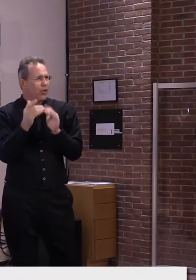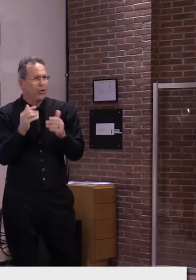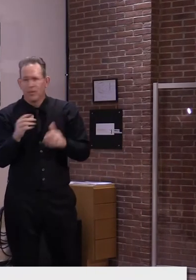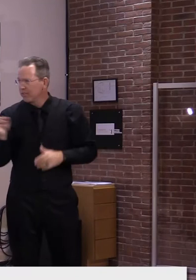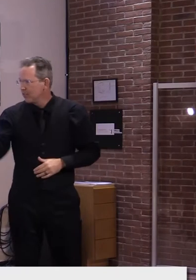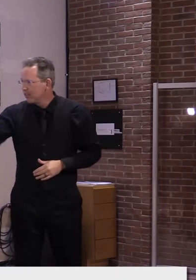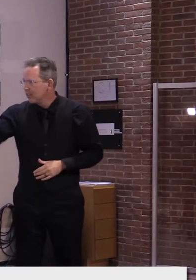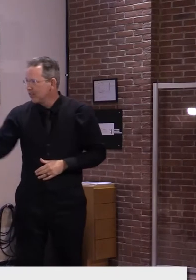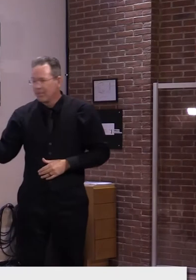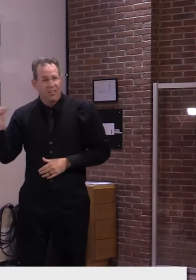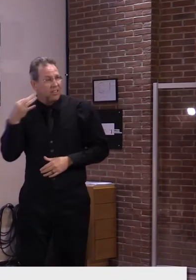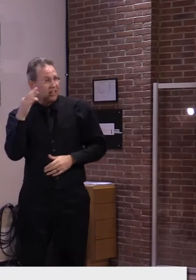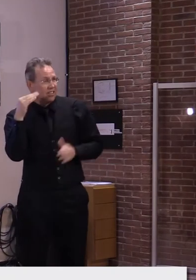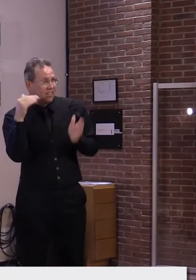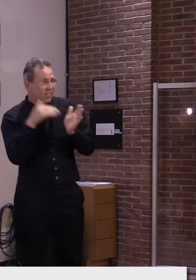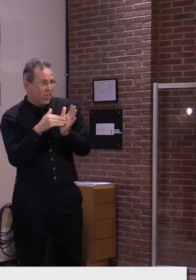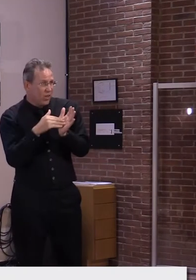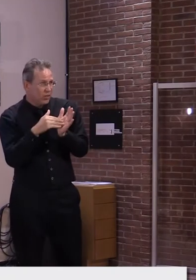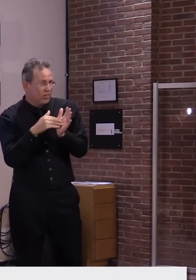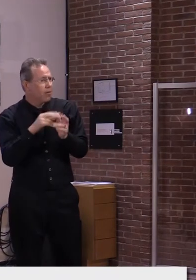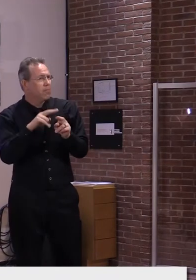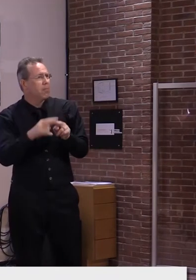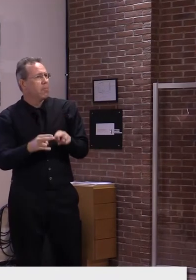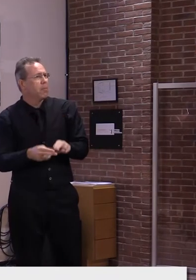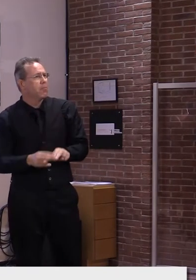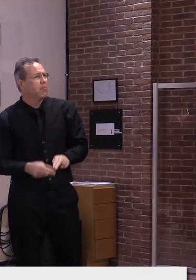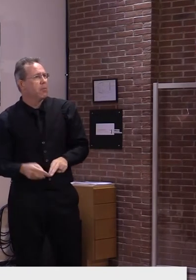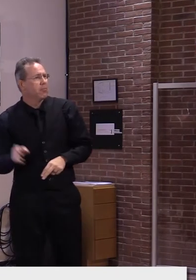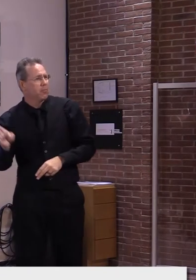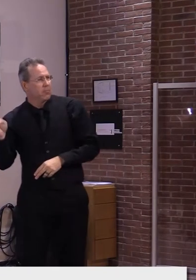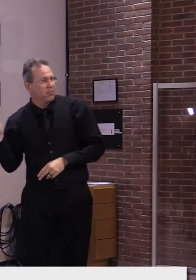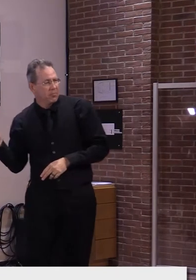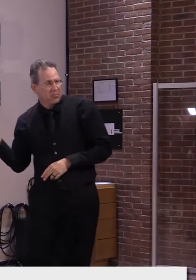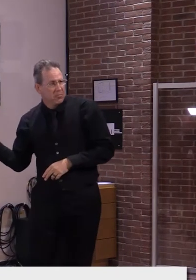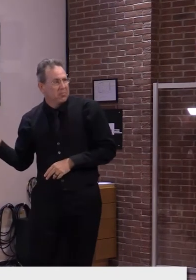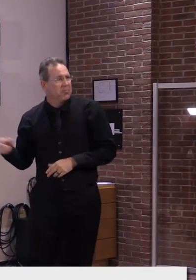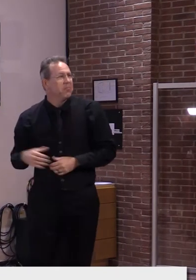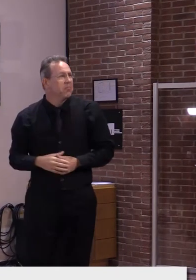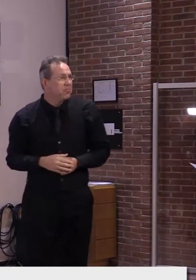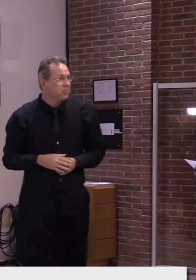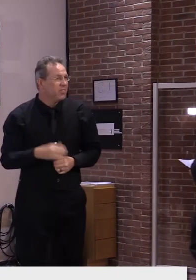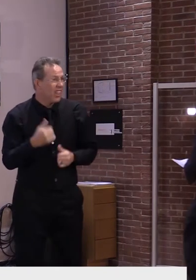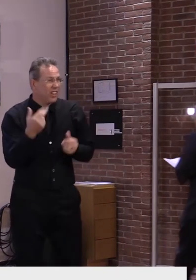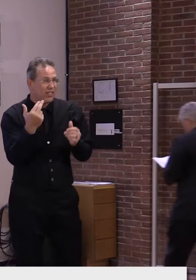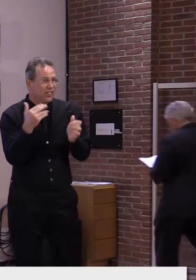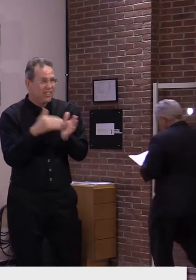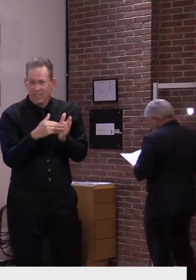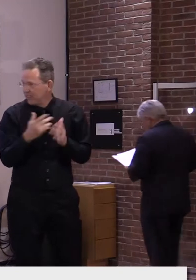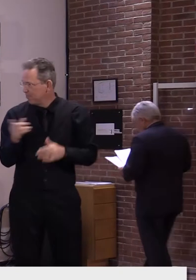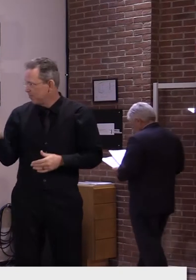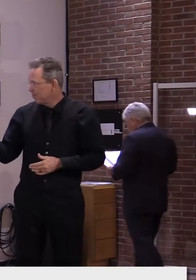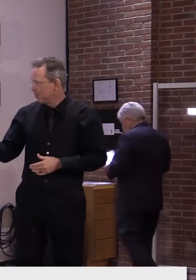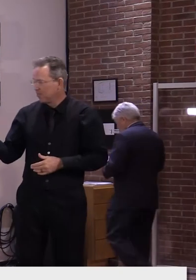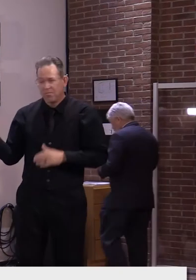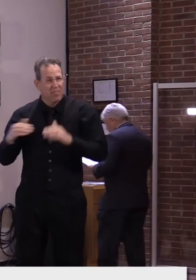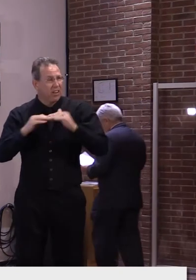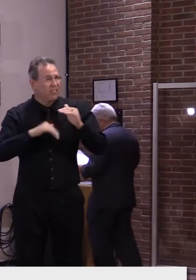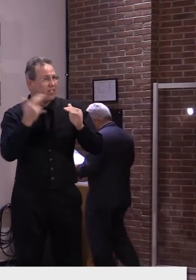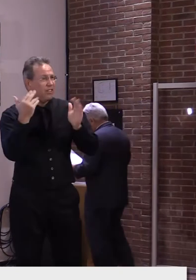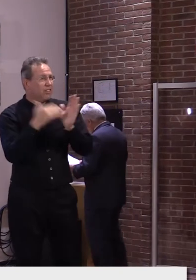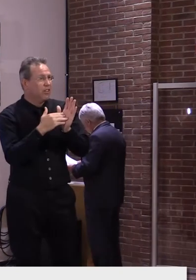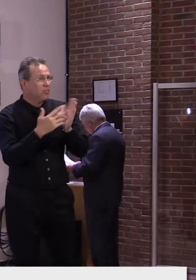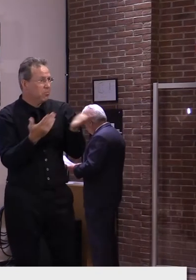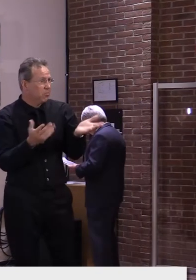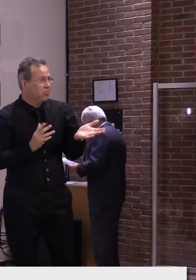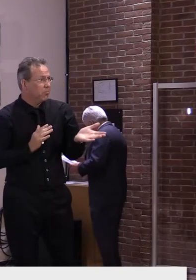Northeast. This week, cases totaled under 13,000 for the region, a reduction of about 6,900 cases from